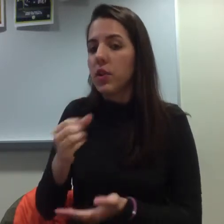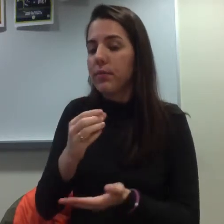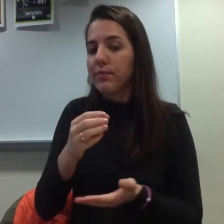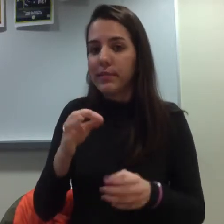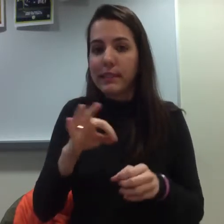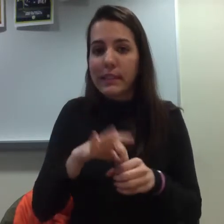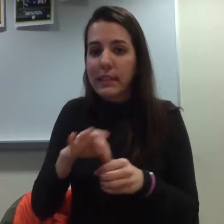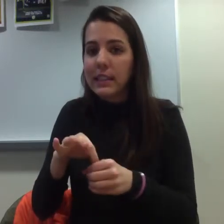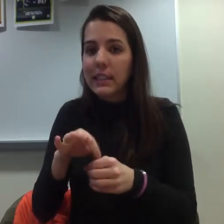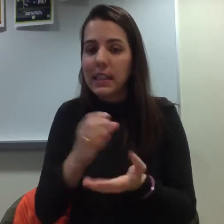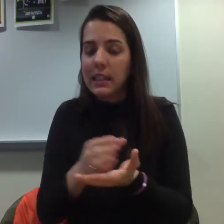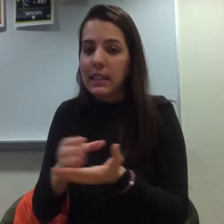times.